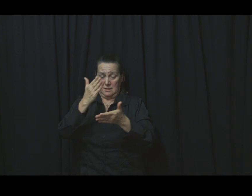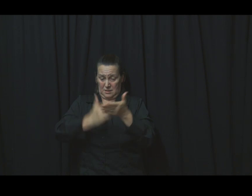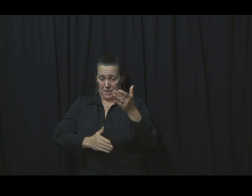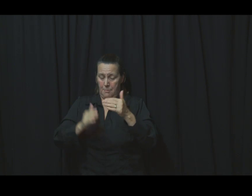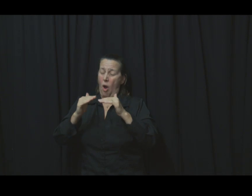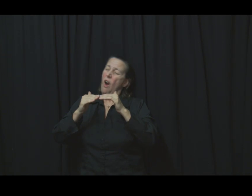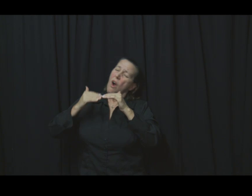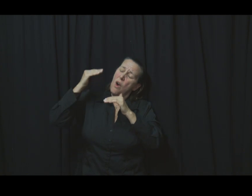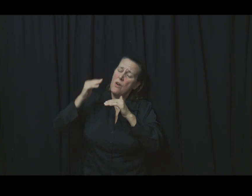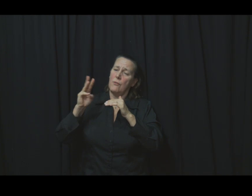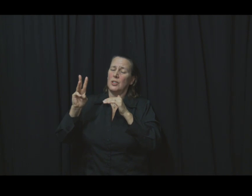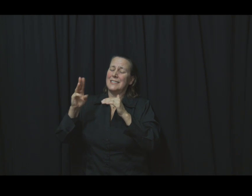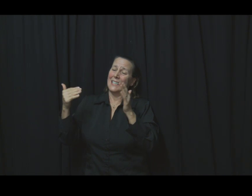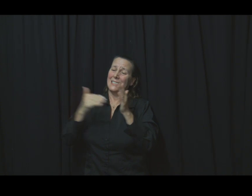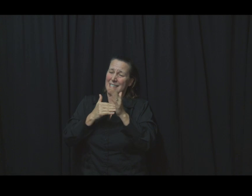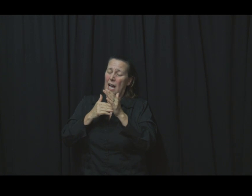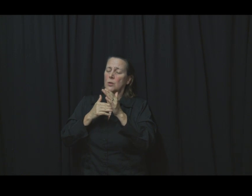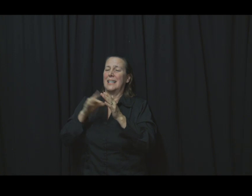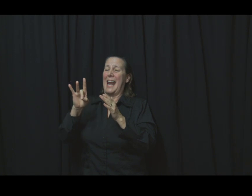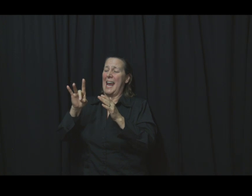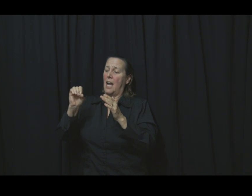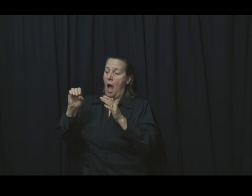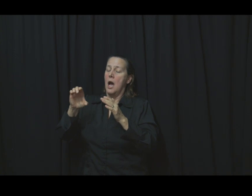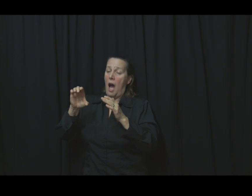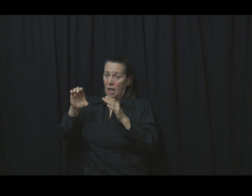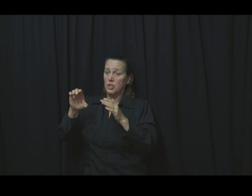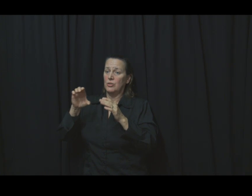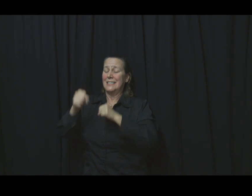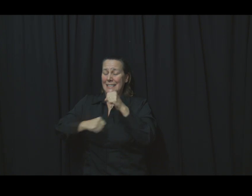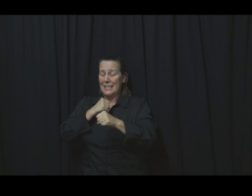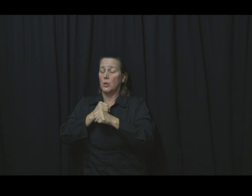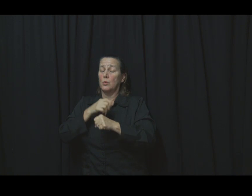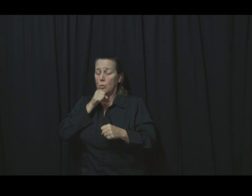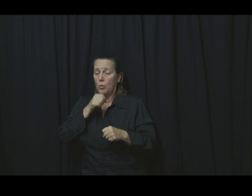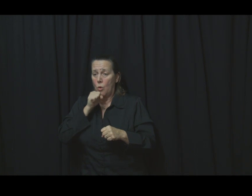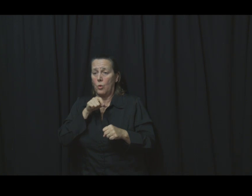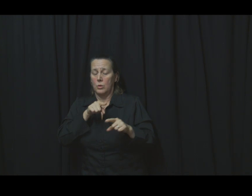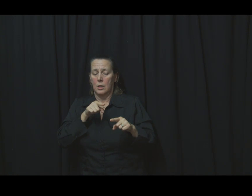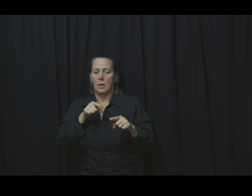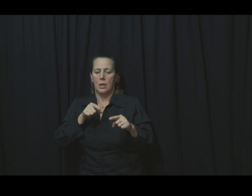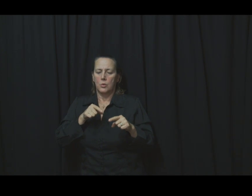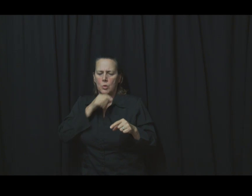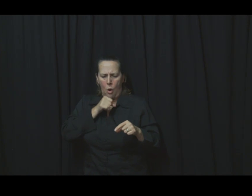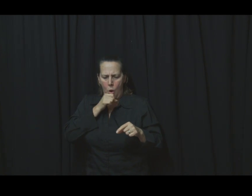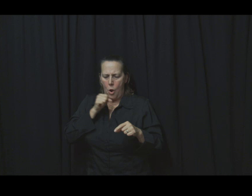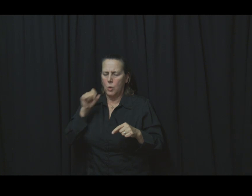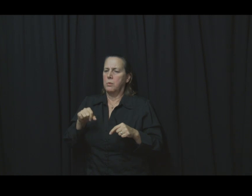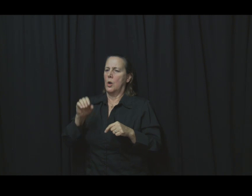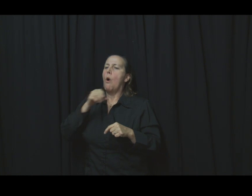old, 6,800 years old. There's a famous tree in Sweden, Old Tycho, is